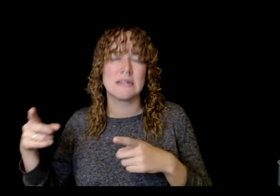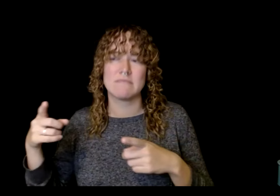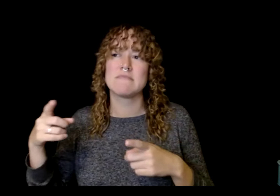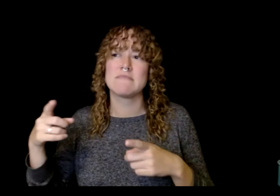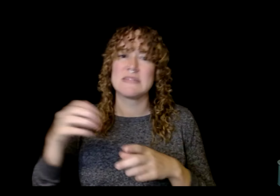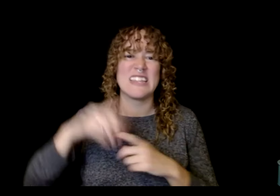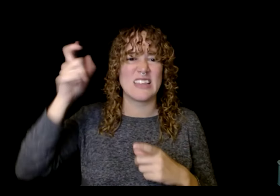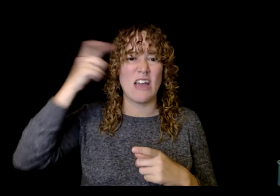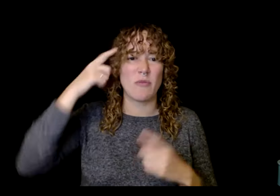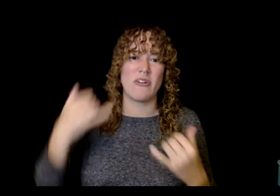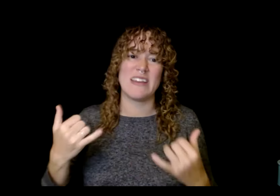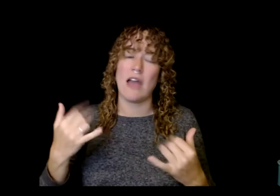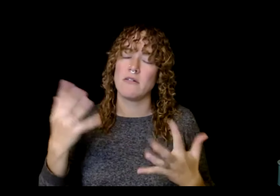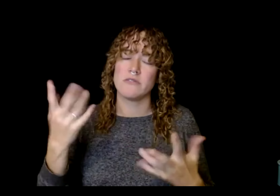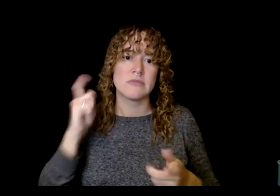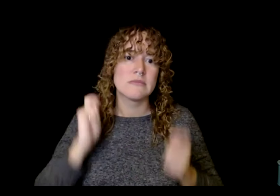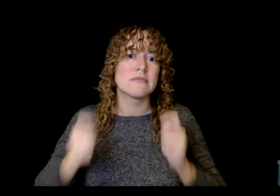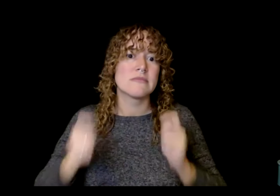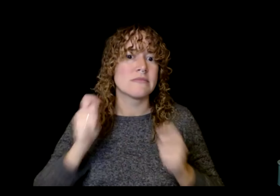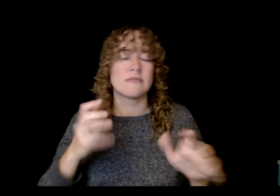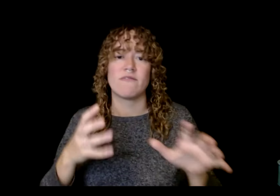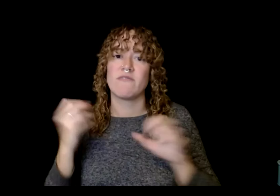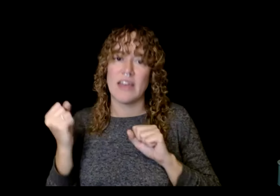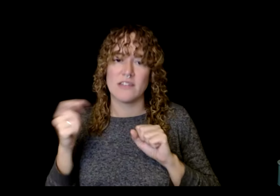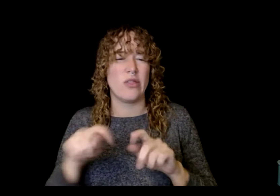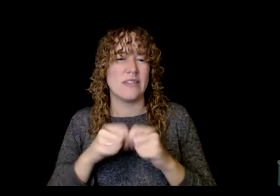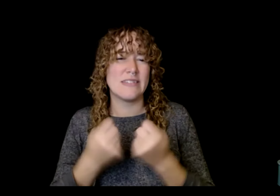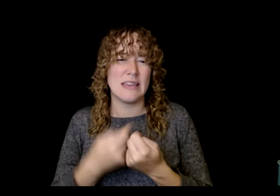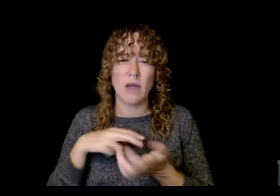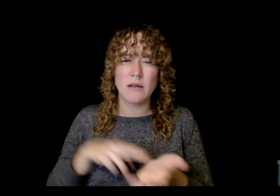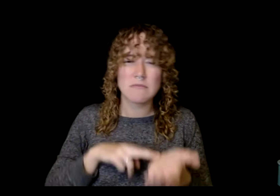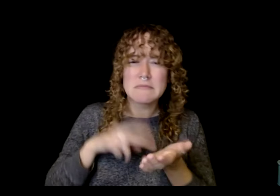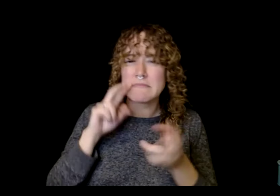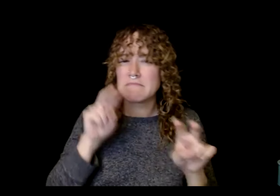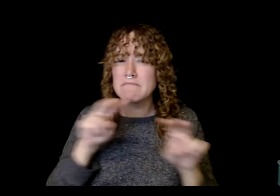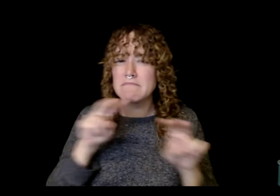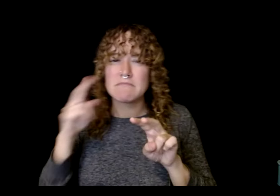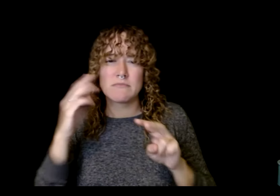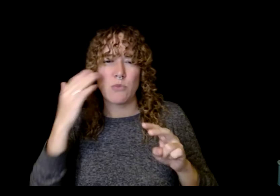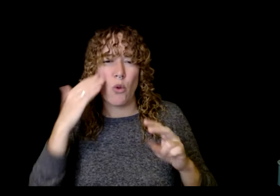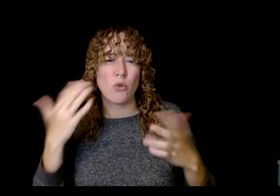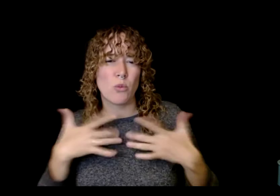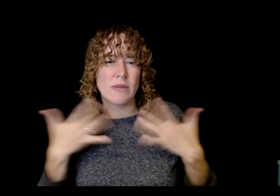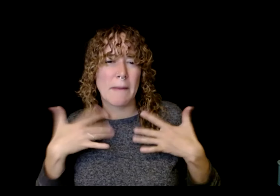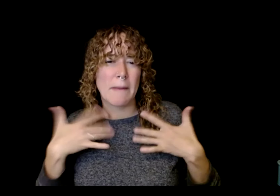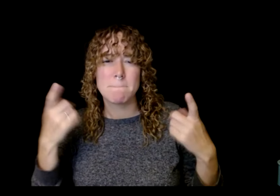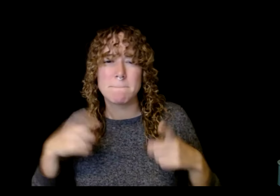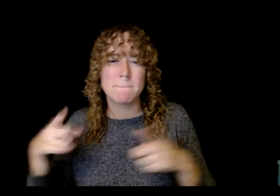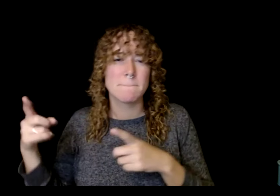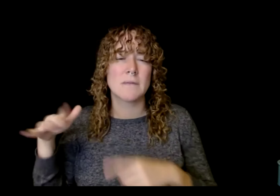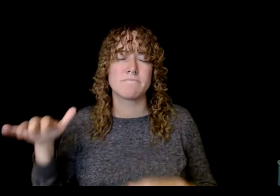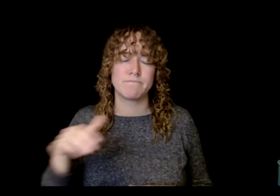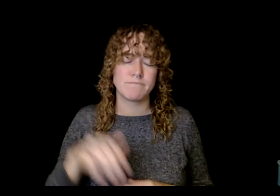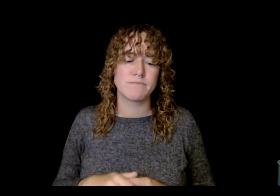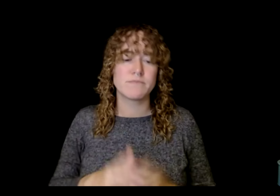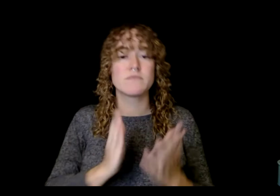changing environment, and so this team helps to maintain situational awareness to all of the potential changes. And then